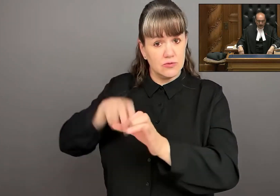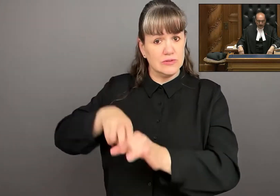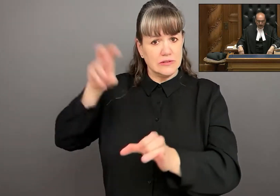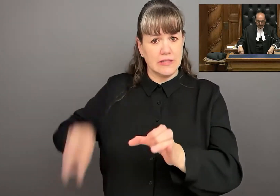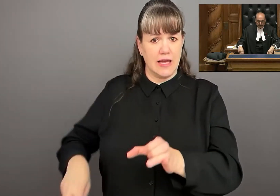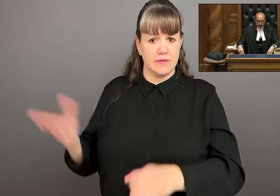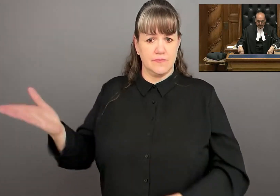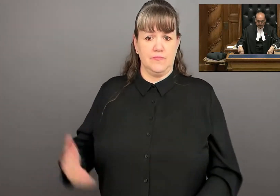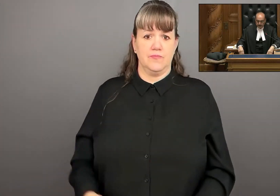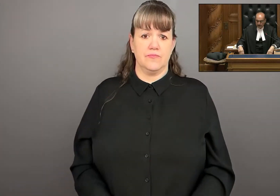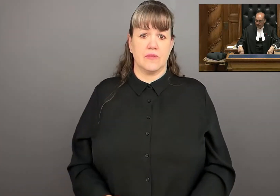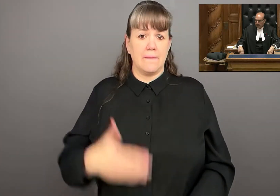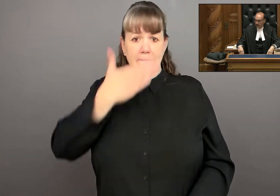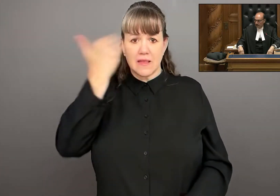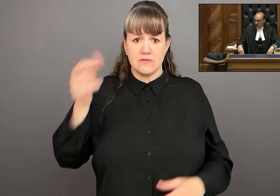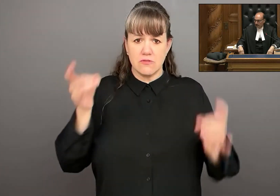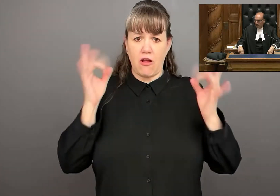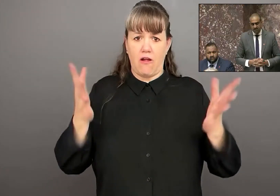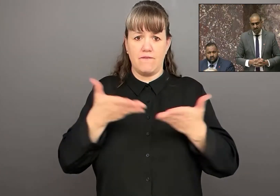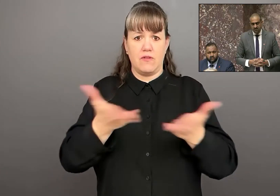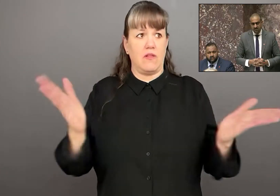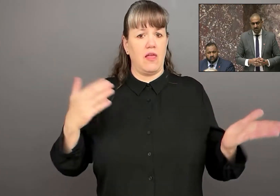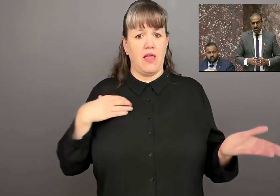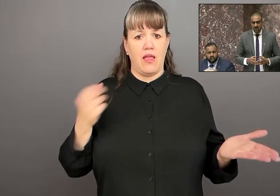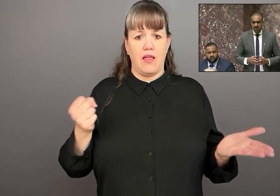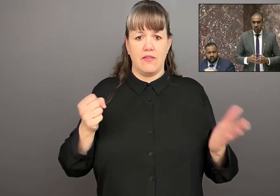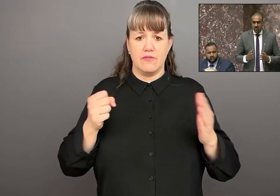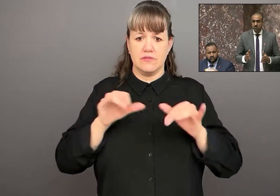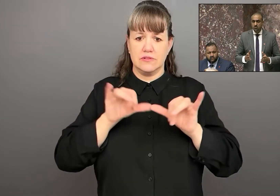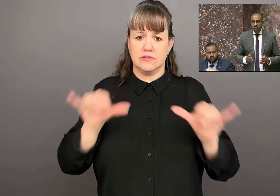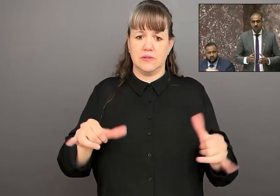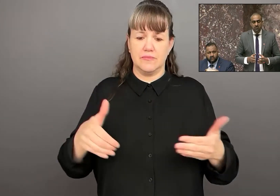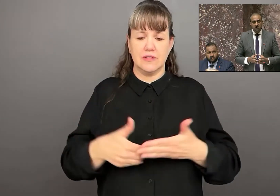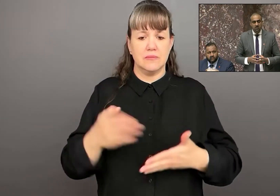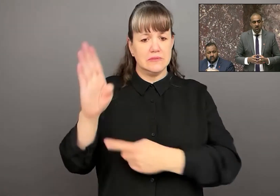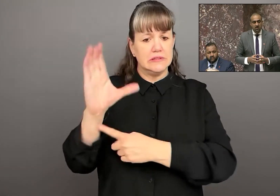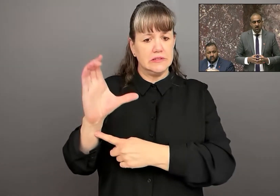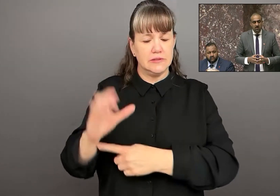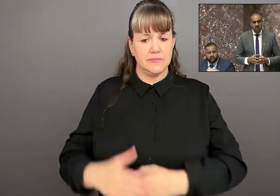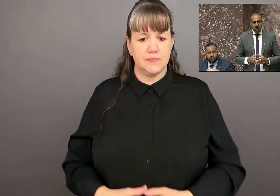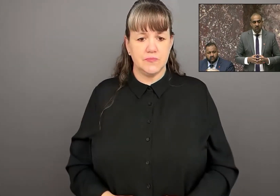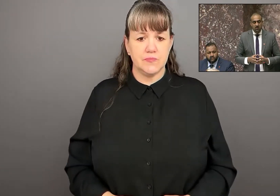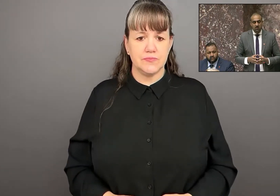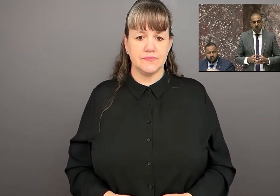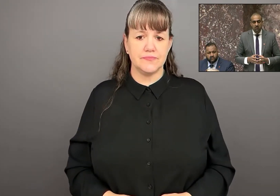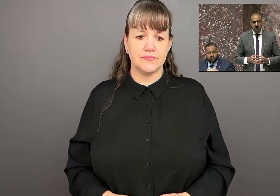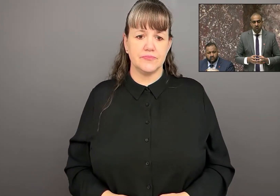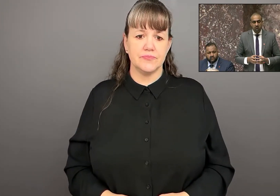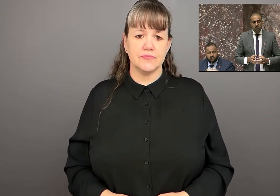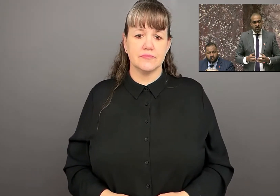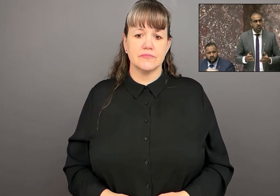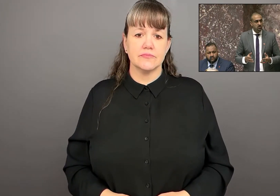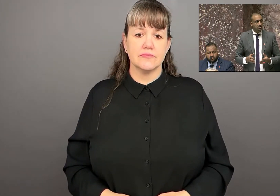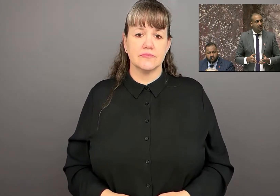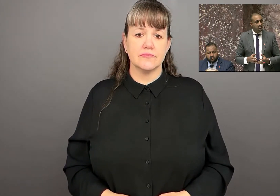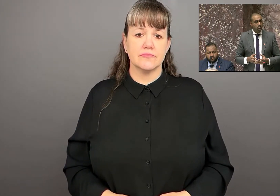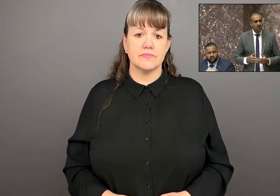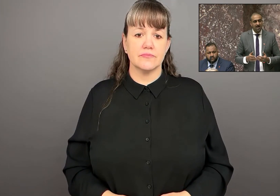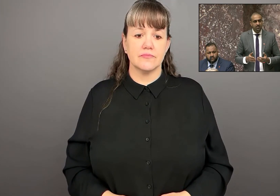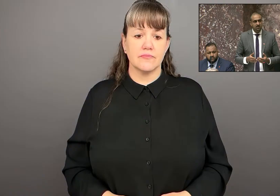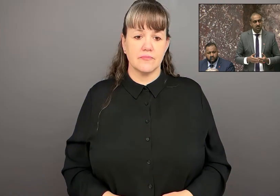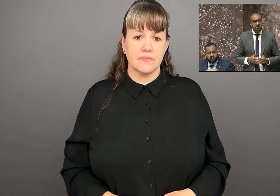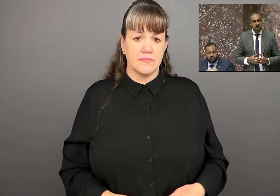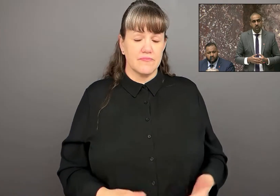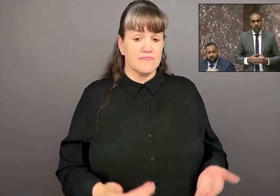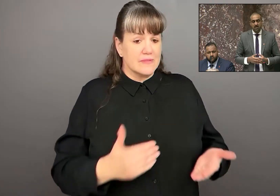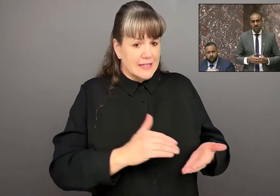Minister of Housing. Thank you, Honourable Speaker. Again, I shared with the member our concern about what